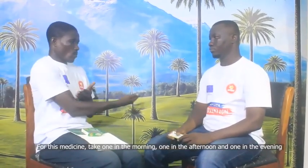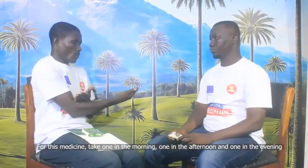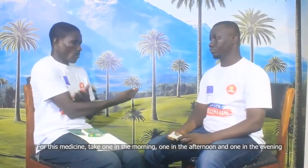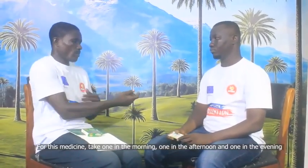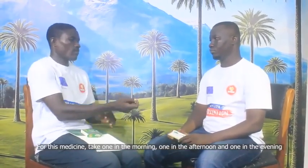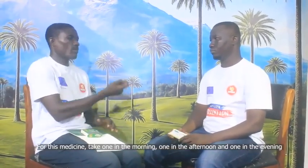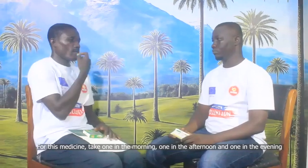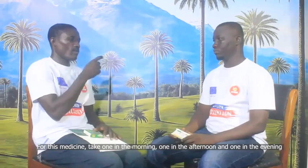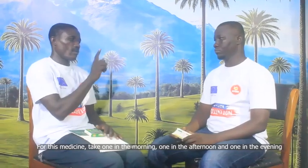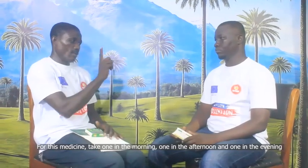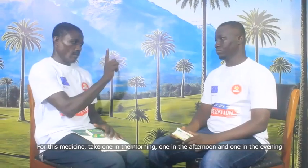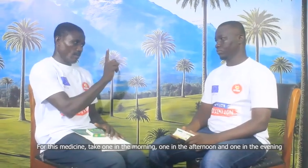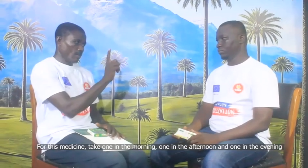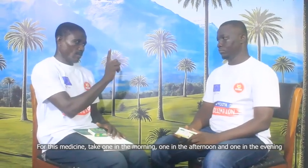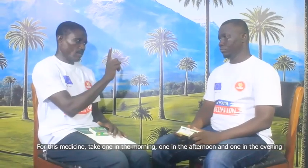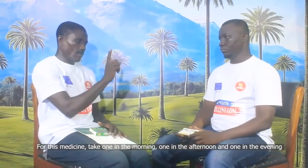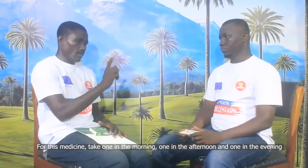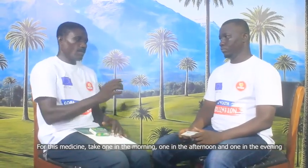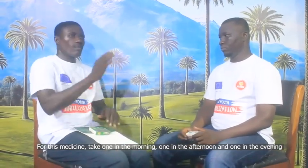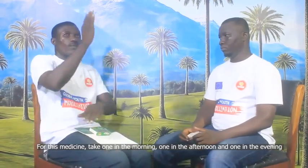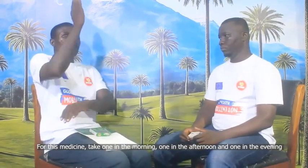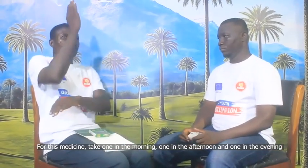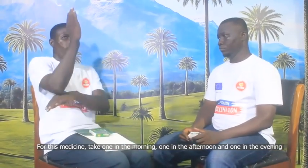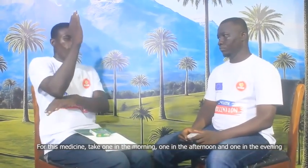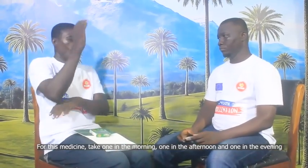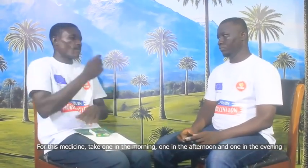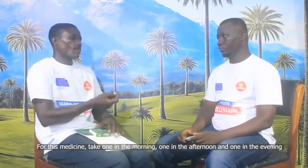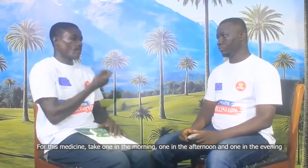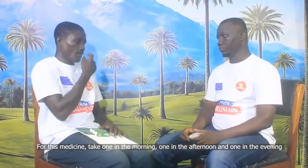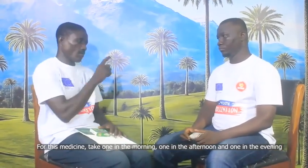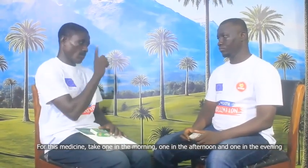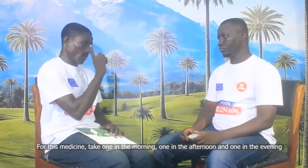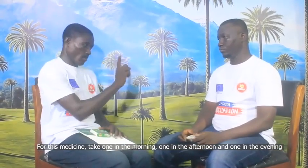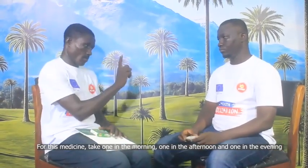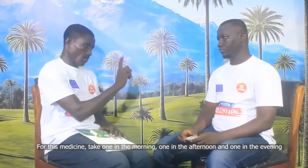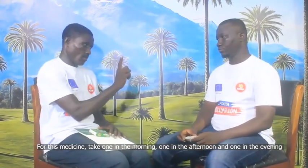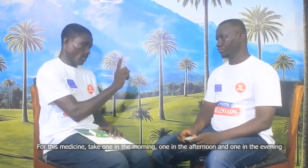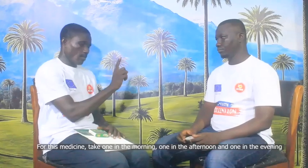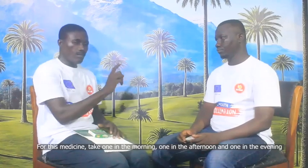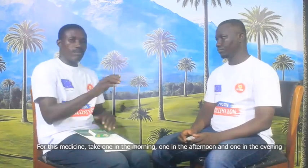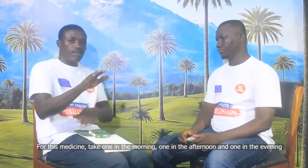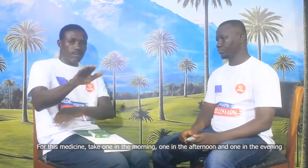For this medicine, take one in the morning, one in the afternoon, one in the evening,